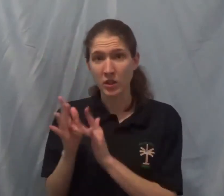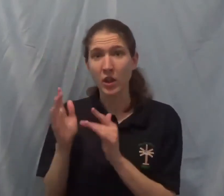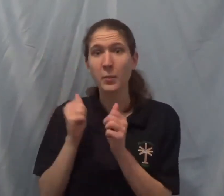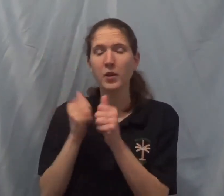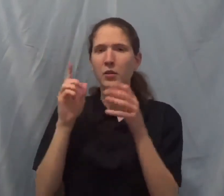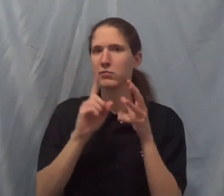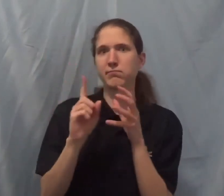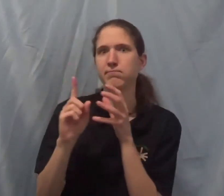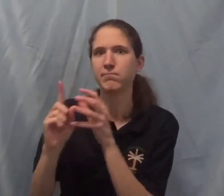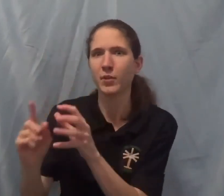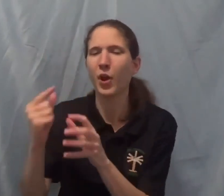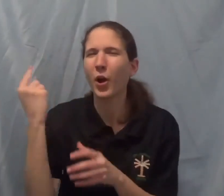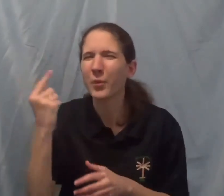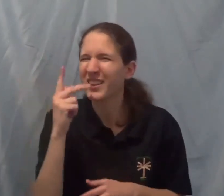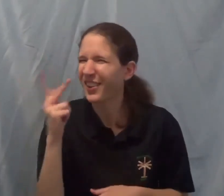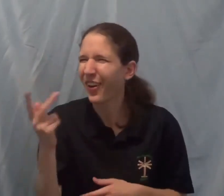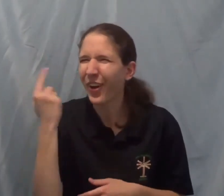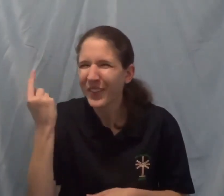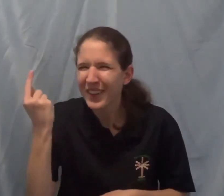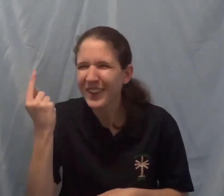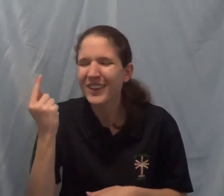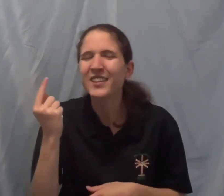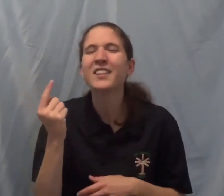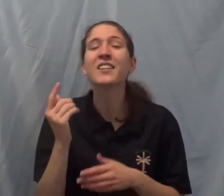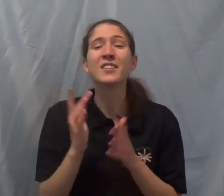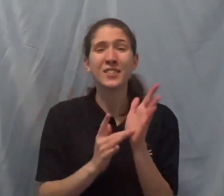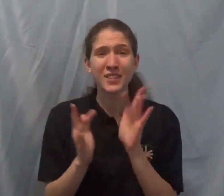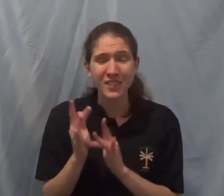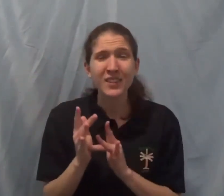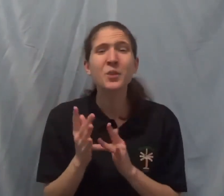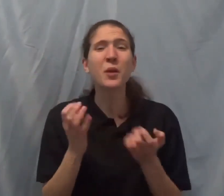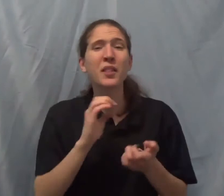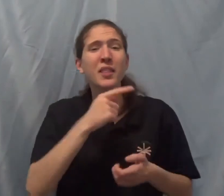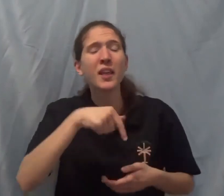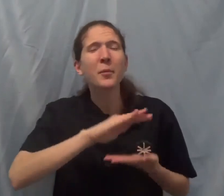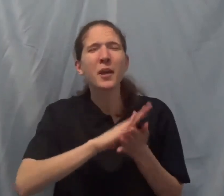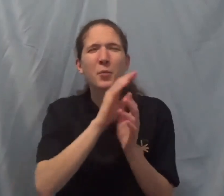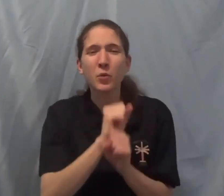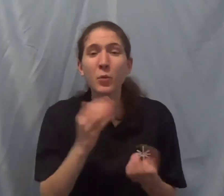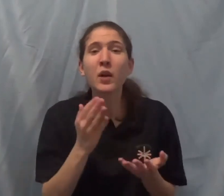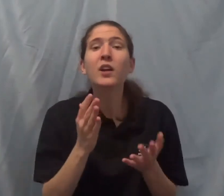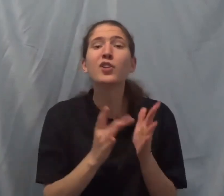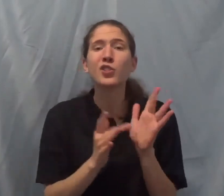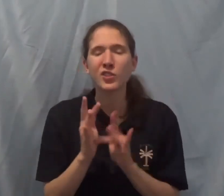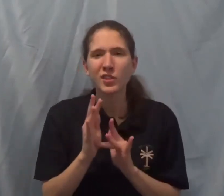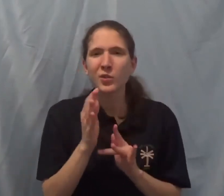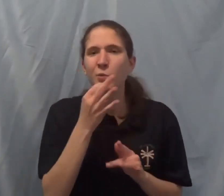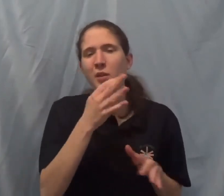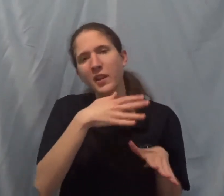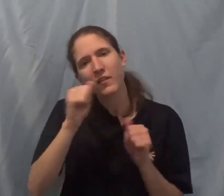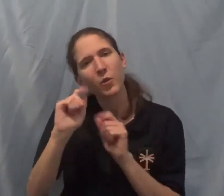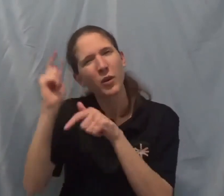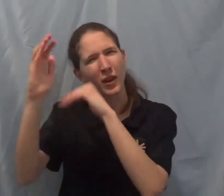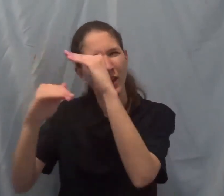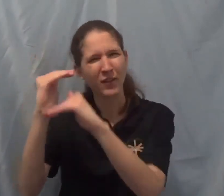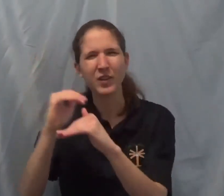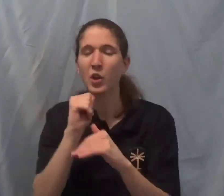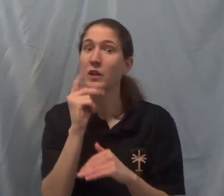at the foot of the cross this reservoir of merit that could forgive every single sin. I mean, Jesus merited